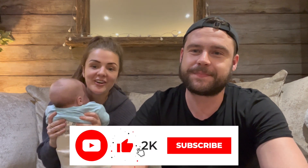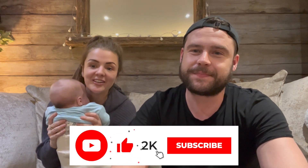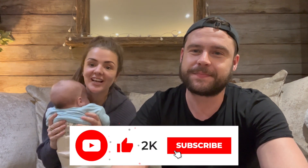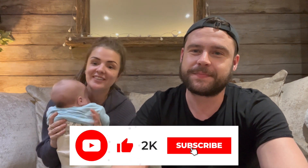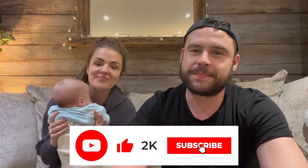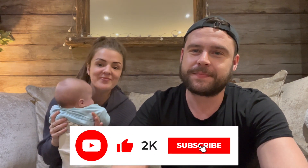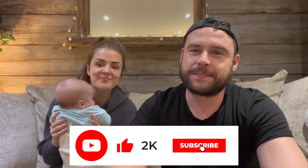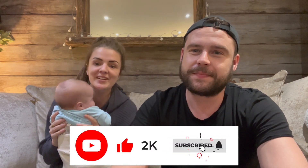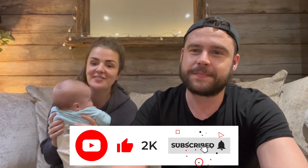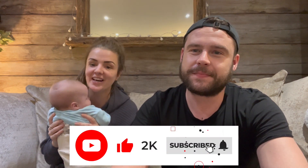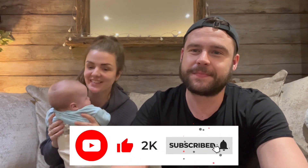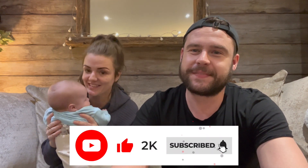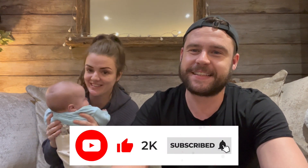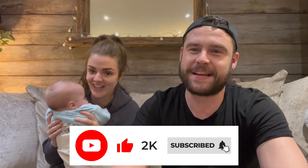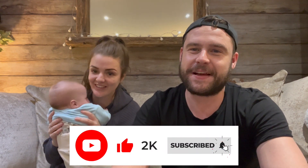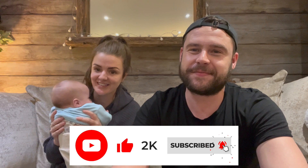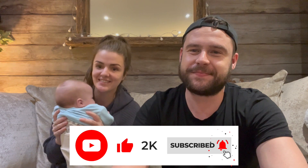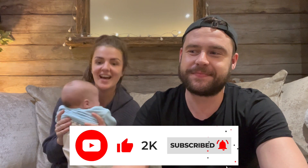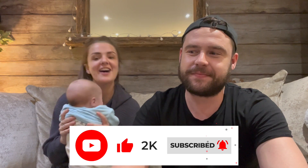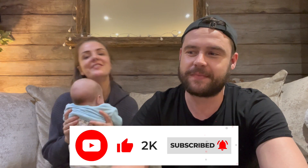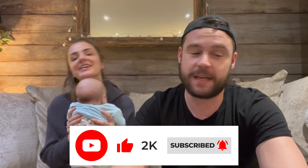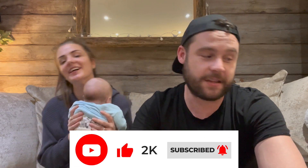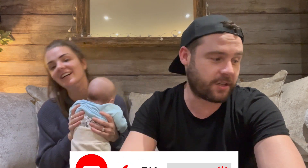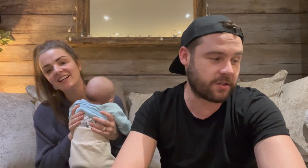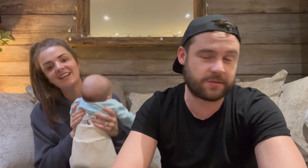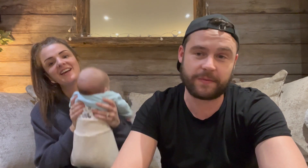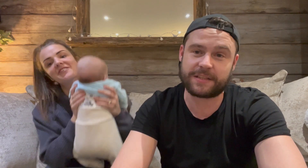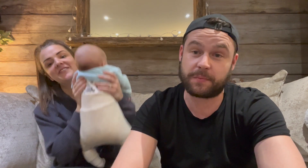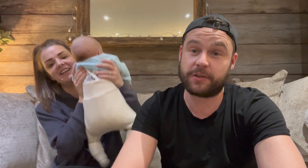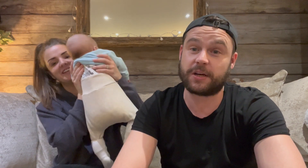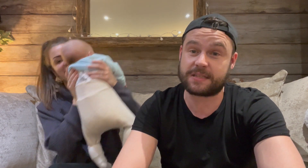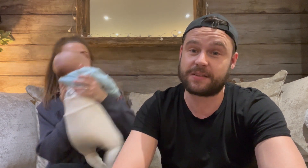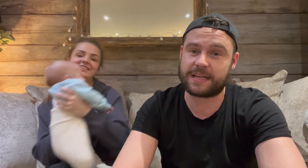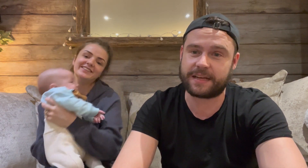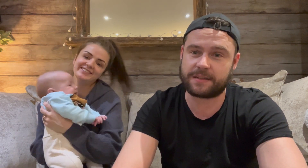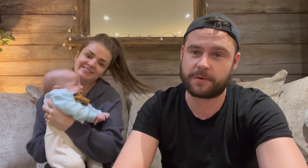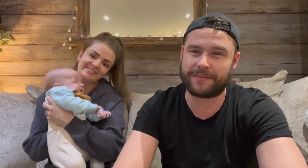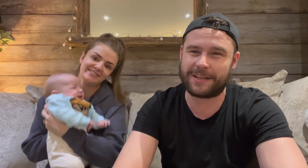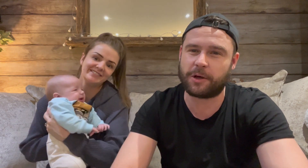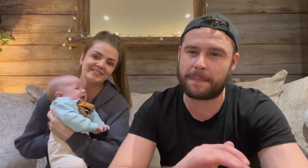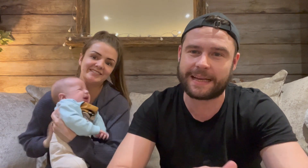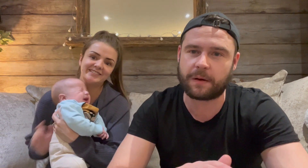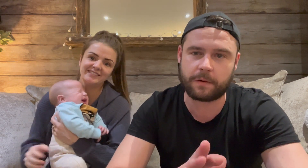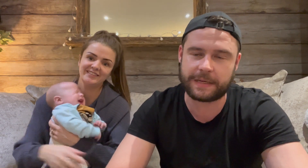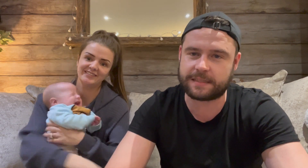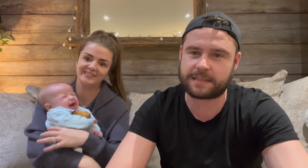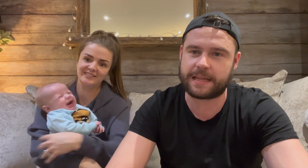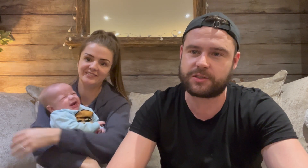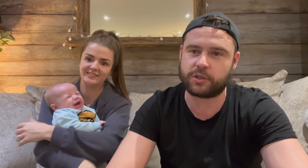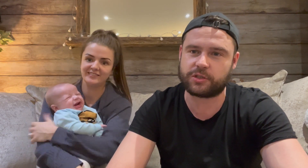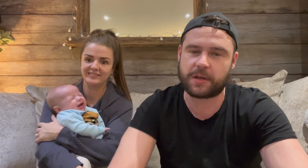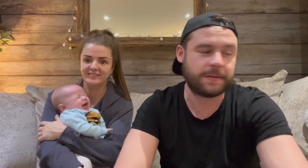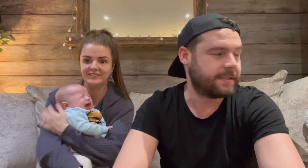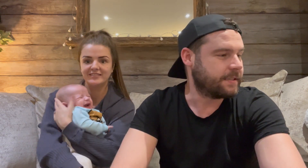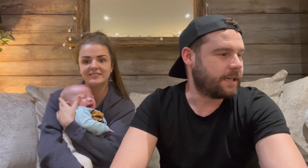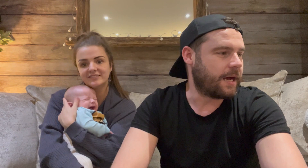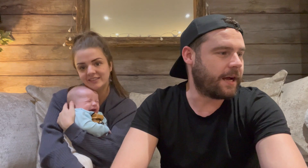our Miller Madness, dogs, yeah, the dogs. We had to put the everything. dogs outside because they were having a little mad hour and we needed to get this done. So